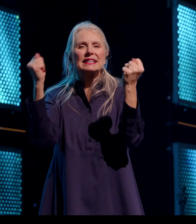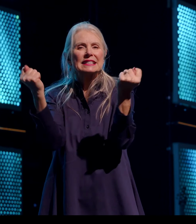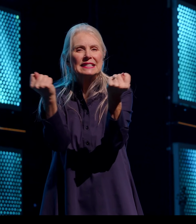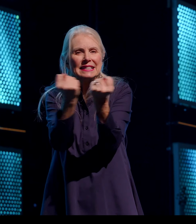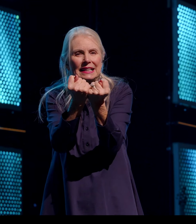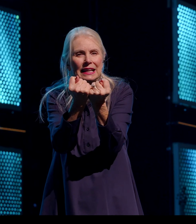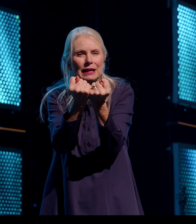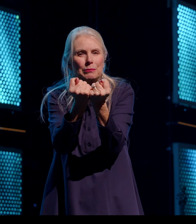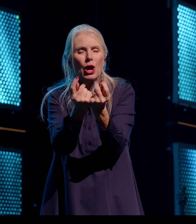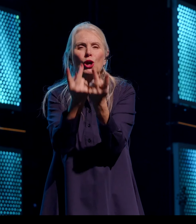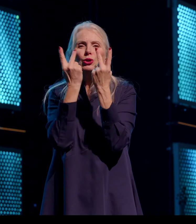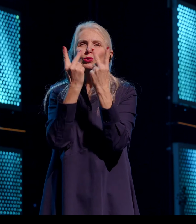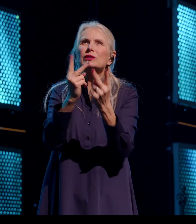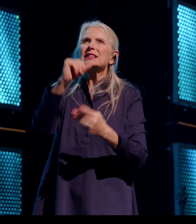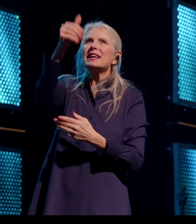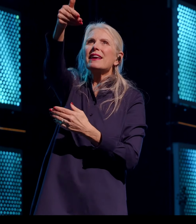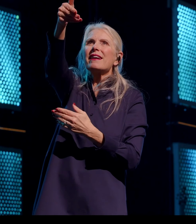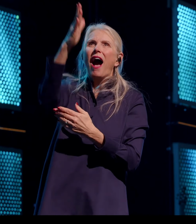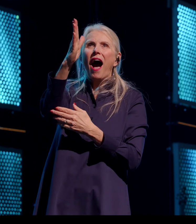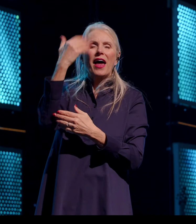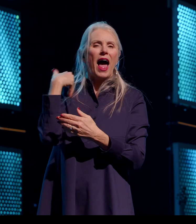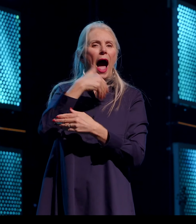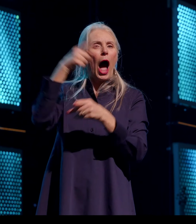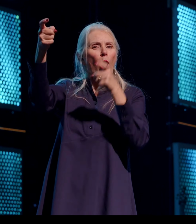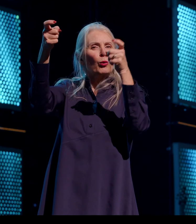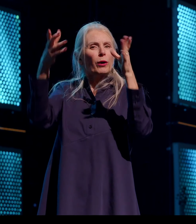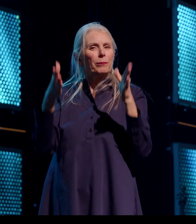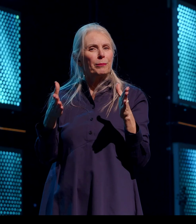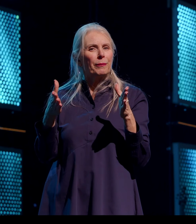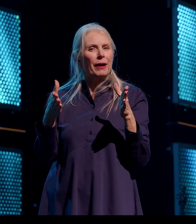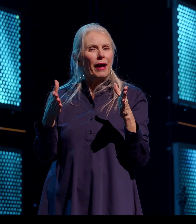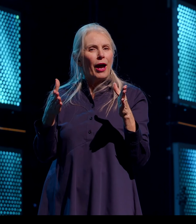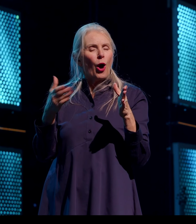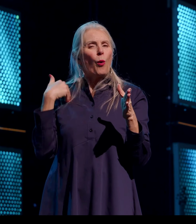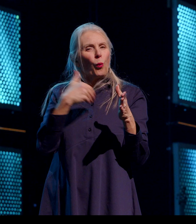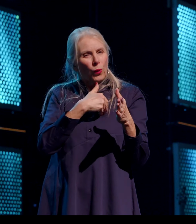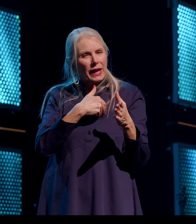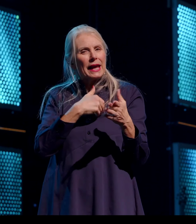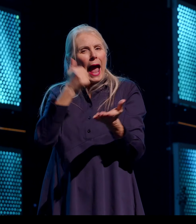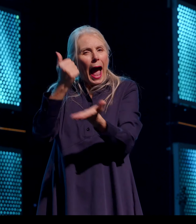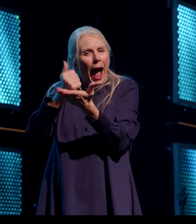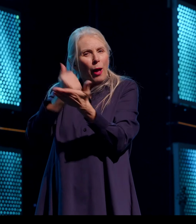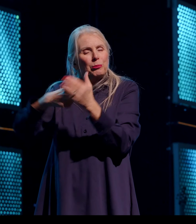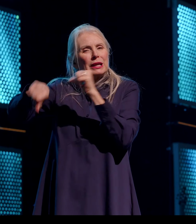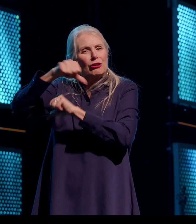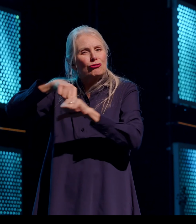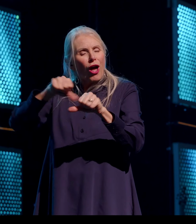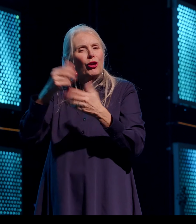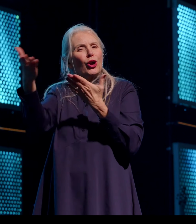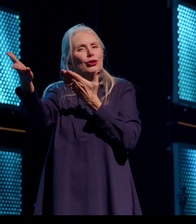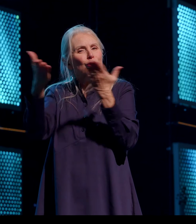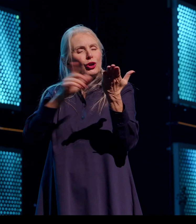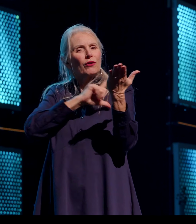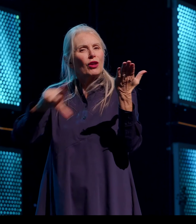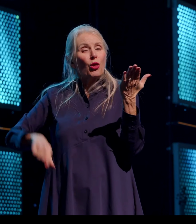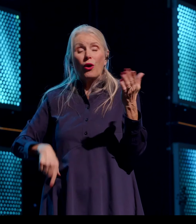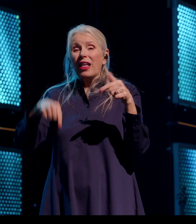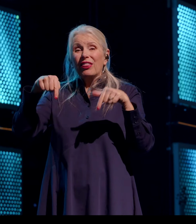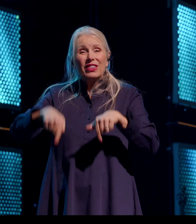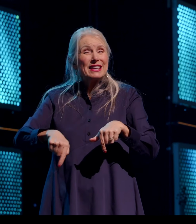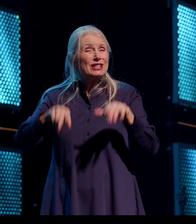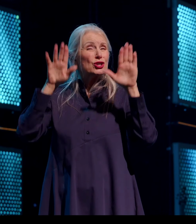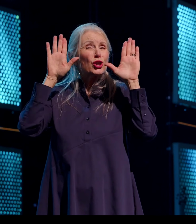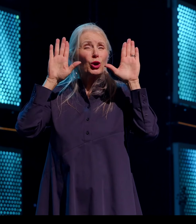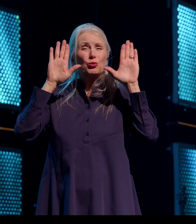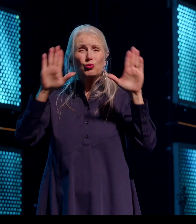see God as our master as we help one another serve the Lord faithfully. That this would be one of the greatest jobs of our lives